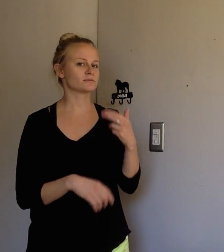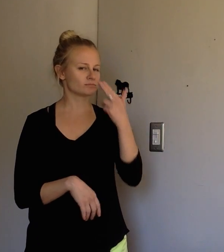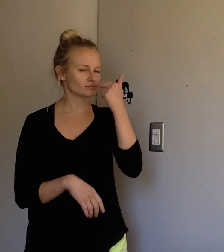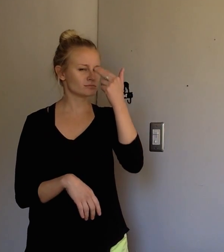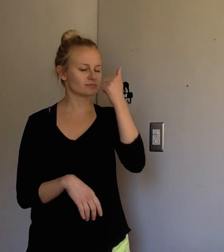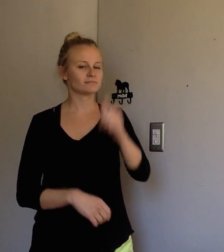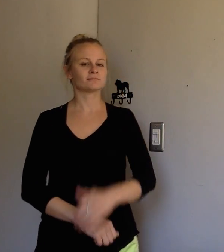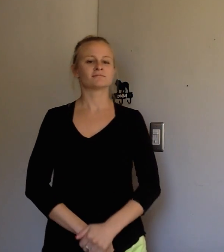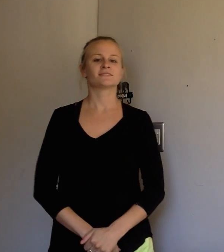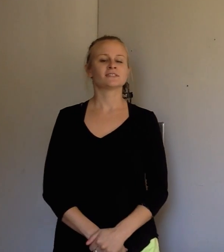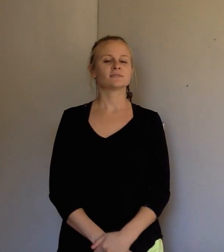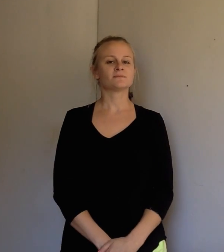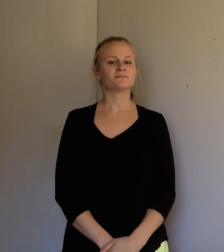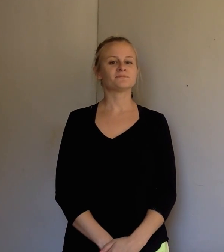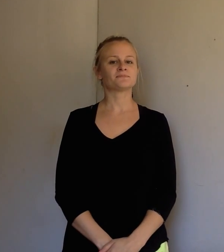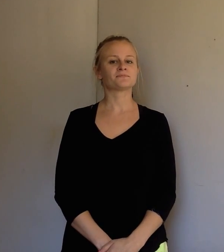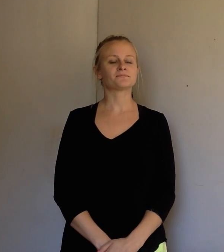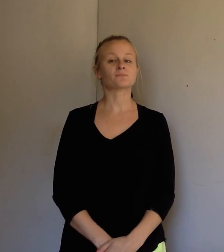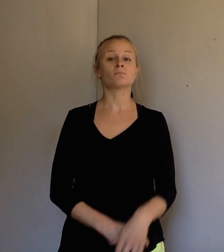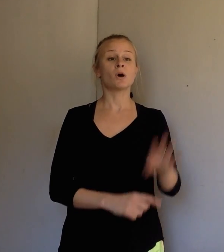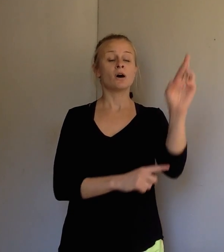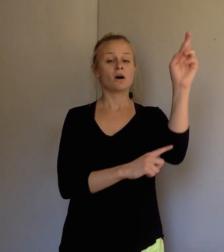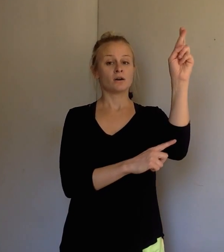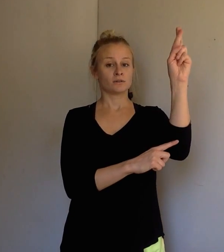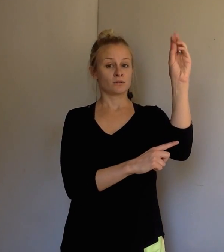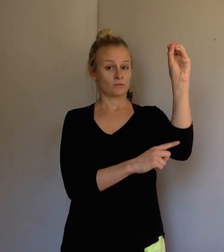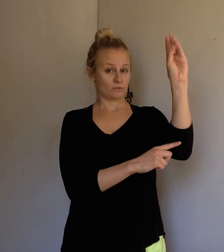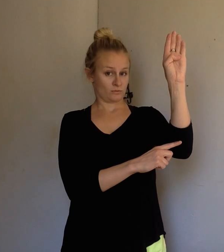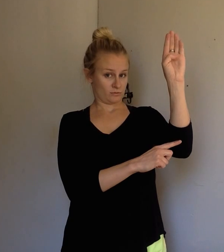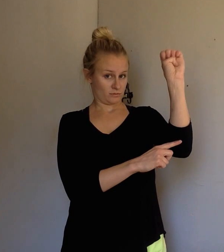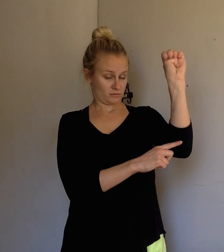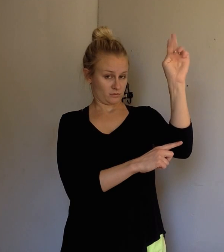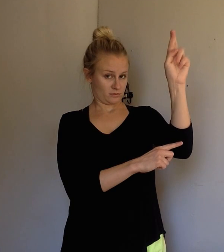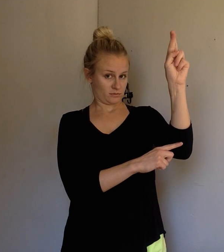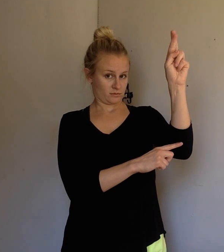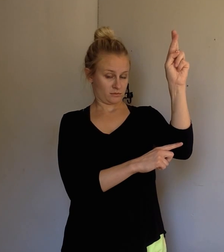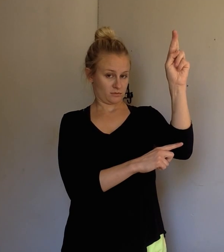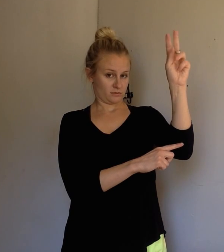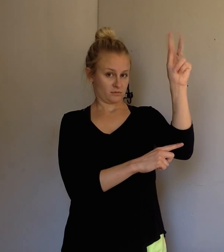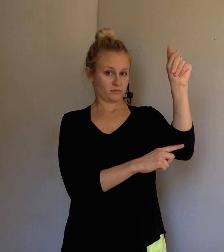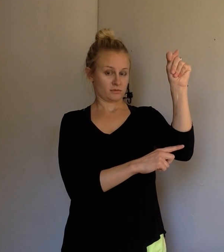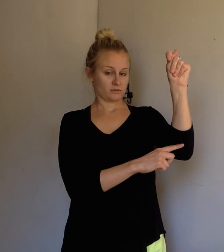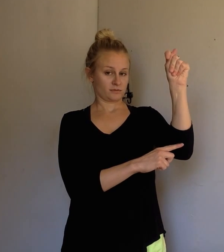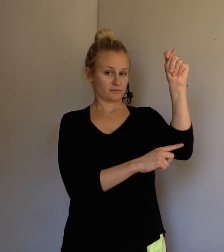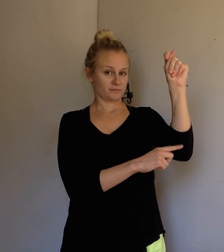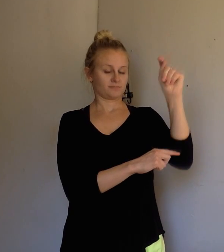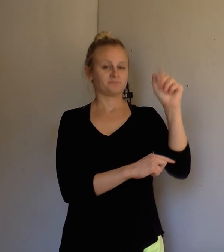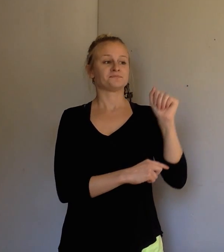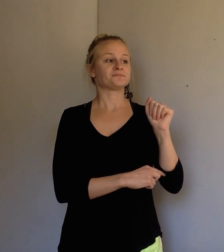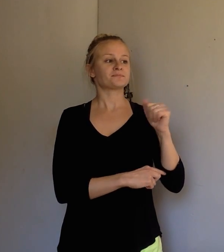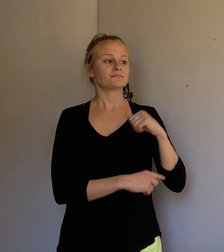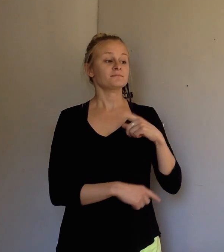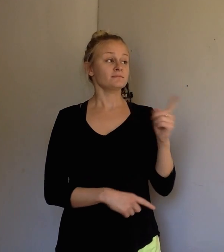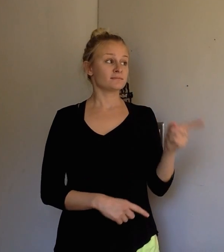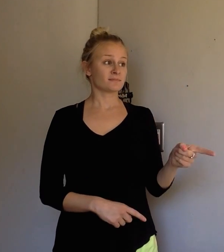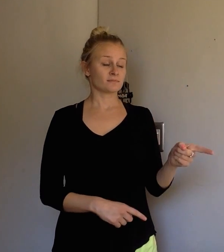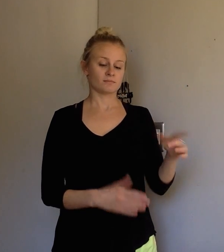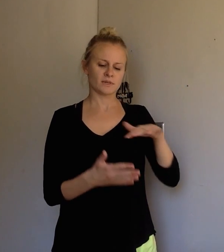30 times more likely to laugh if you're with somebody else than if you're on your own. And where you find most laughter is